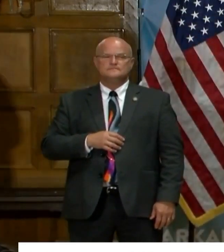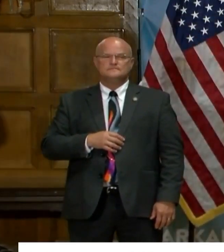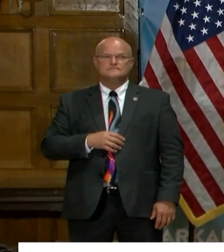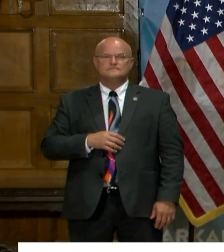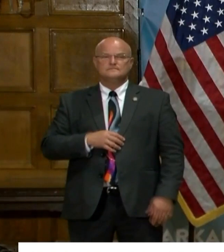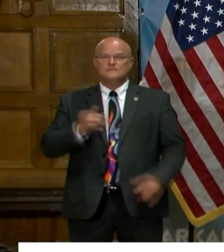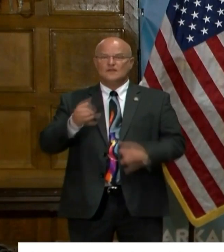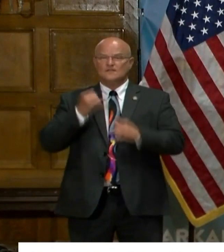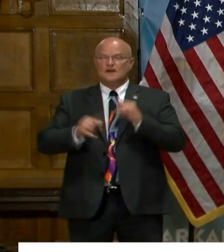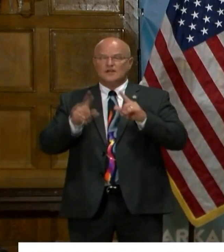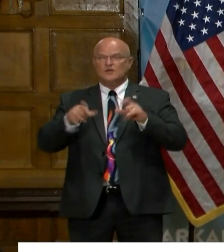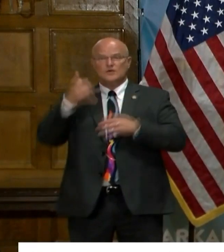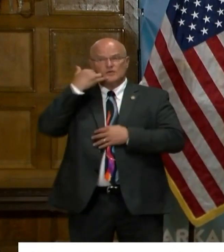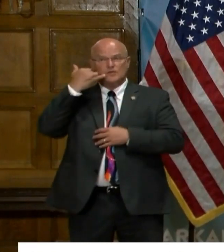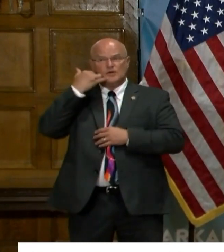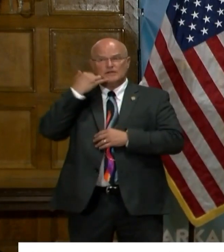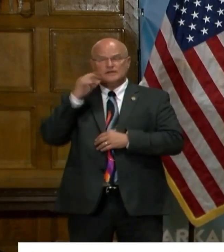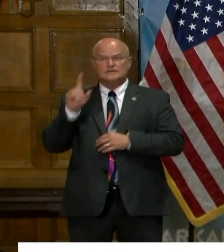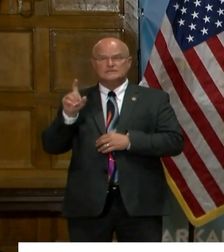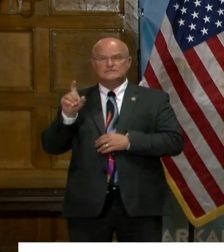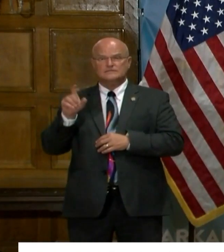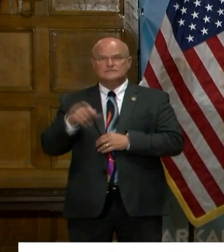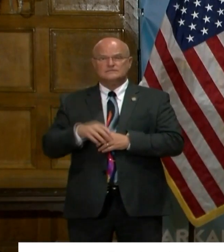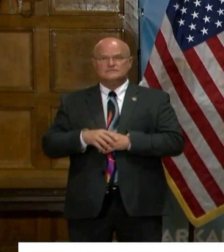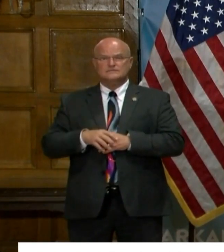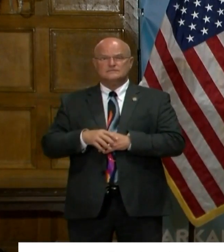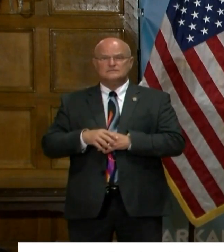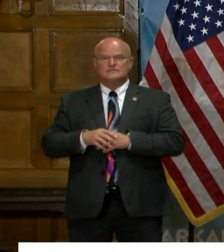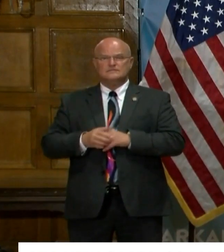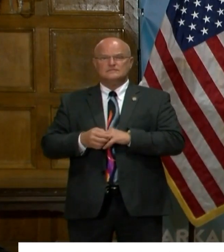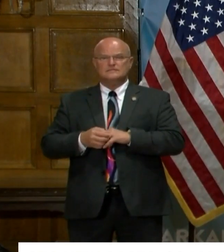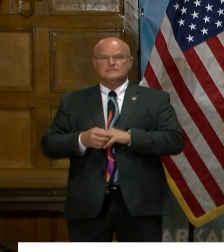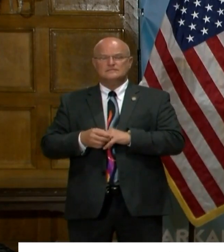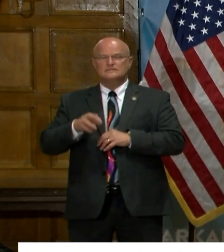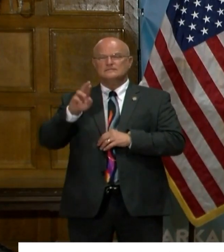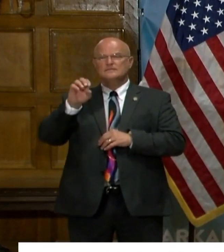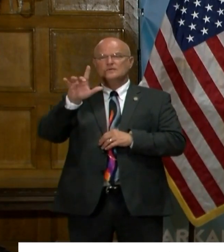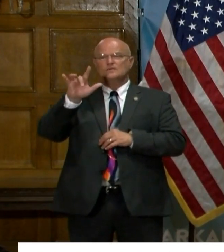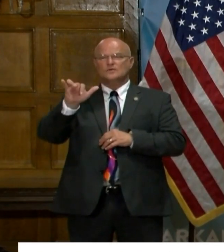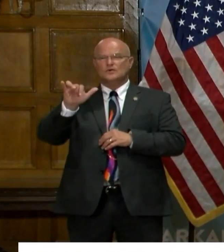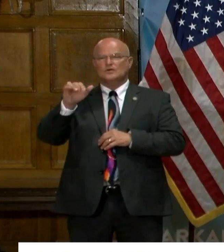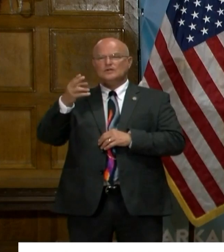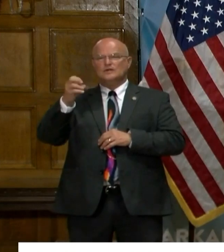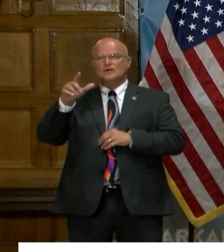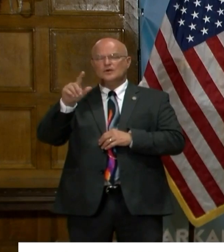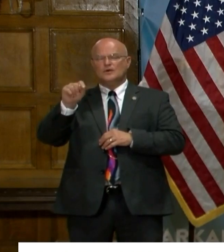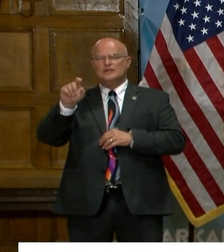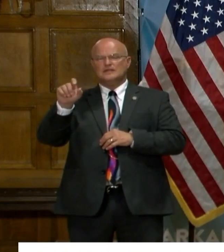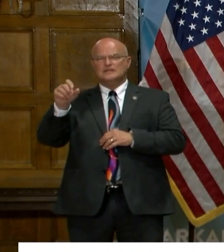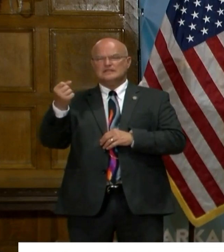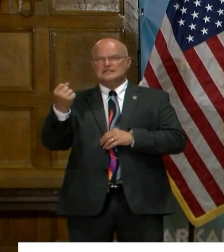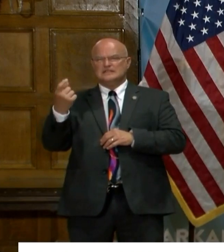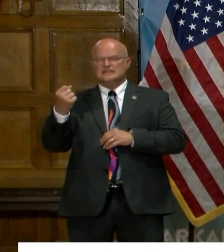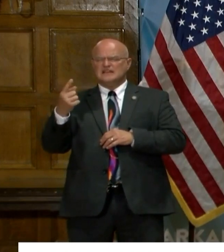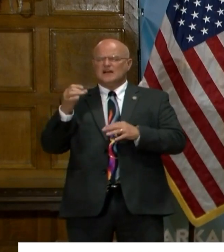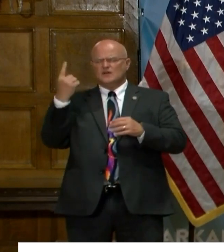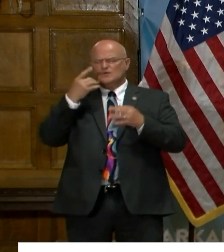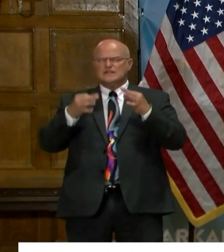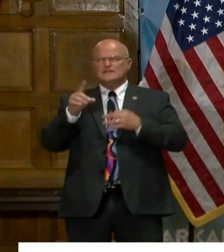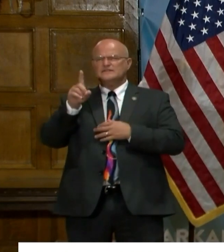Is there a final question remotely? Governor, it's Rolly Hoyt with THV 11. I was wondering if Dr. Smith